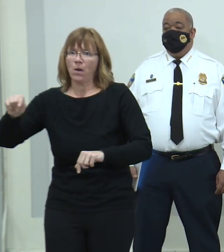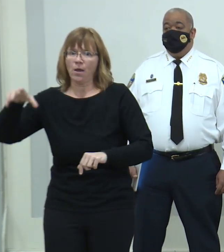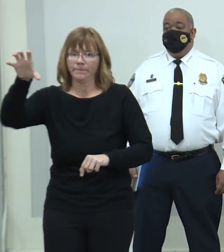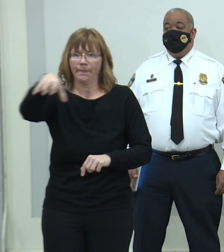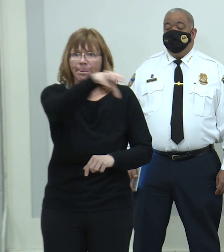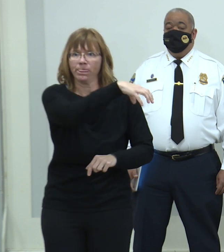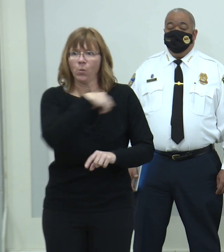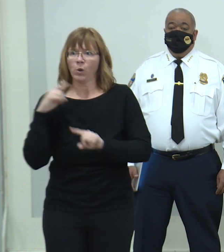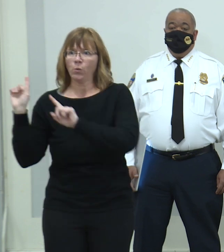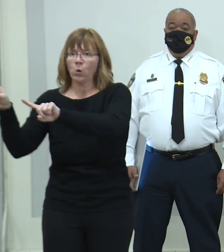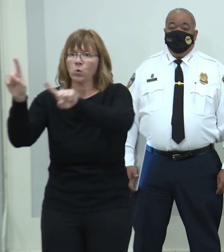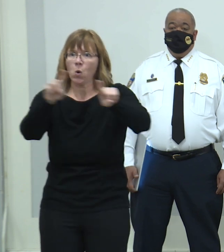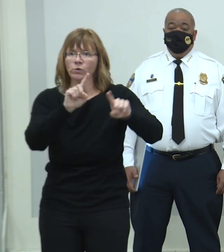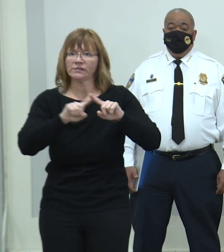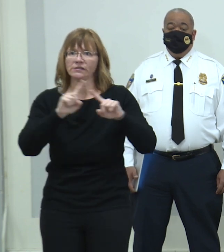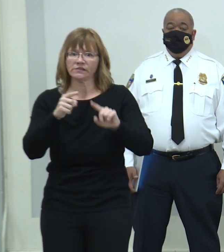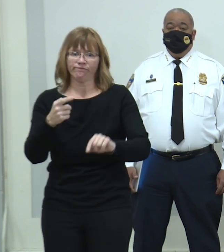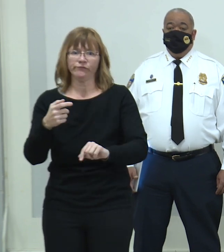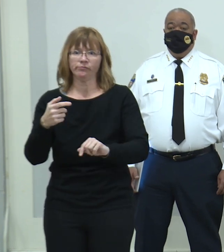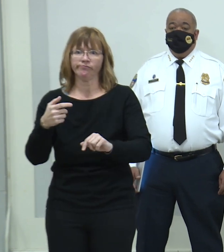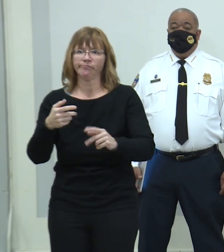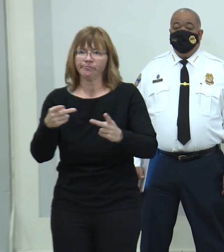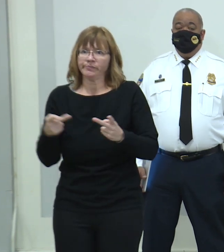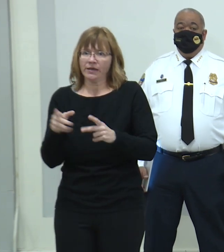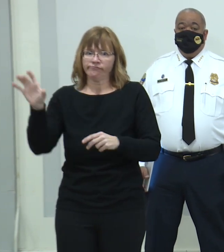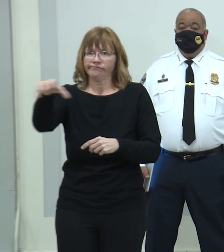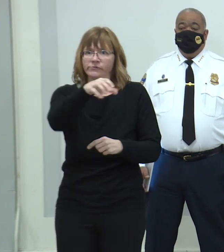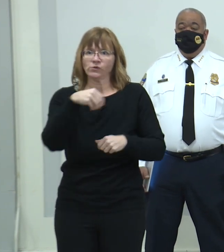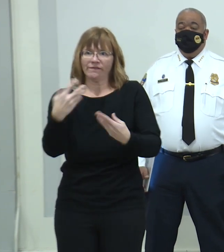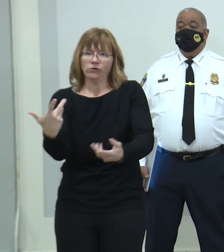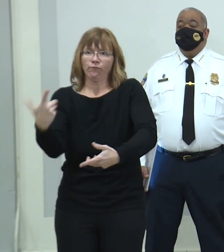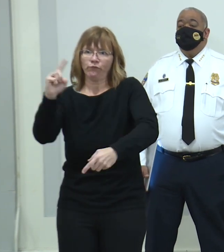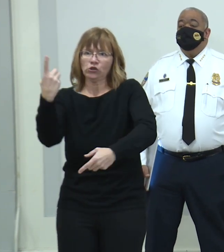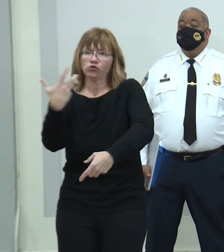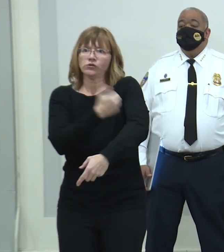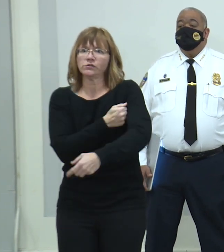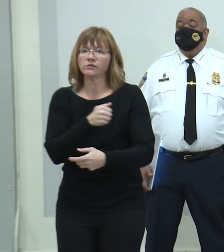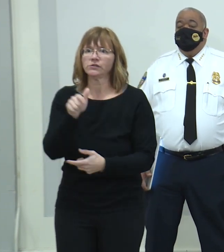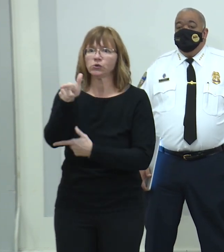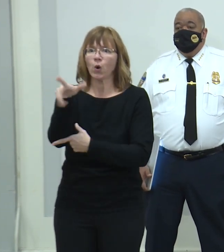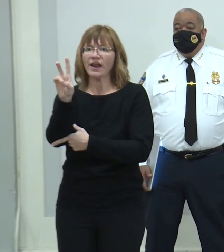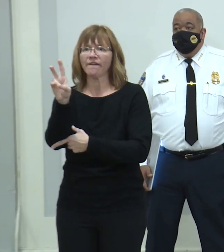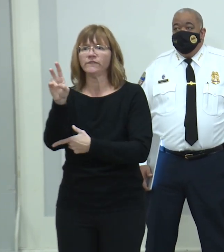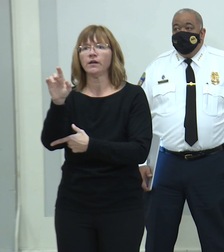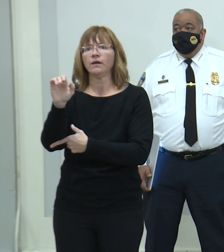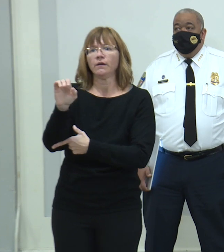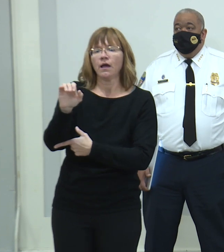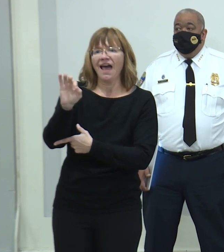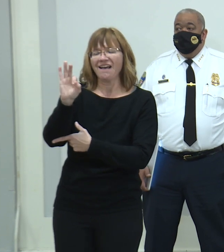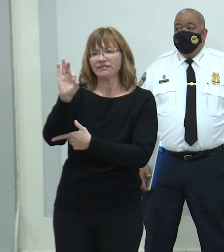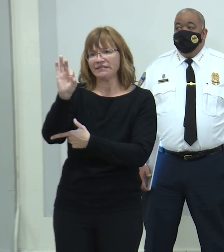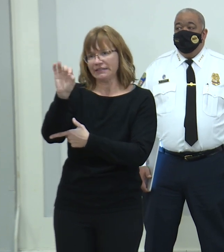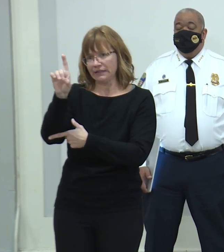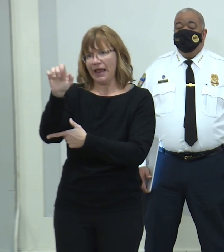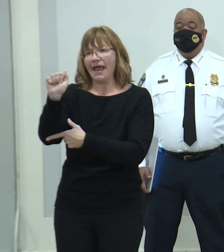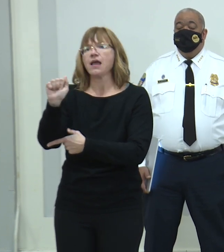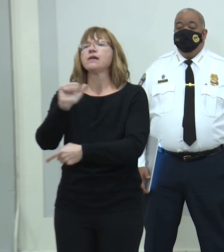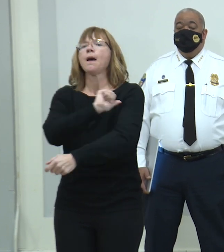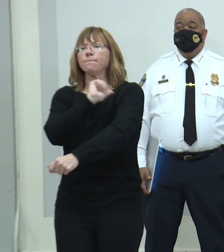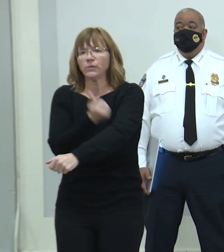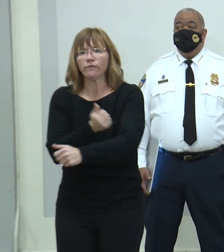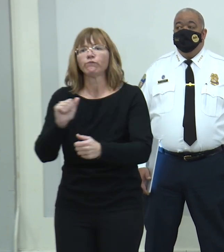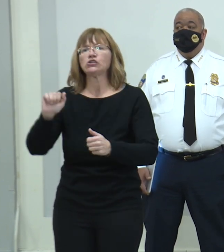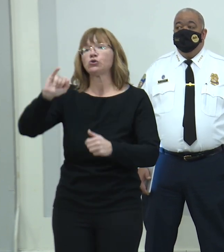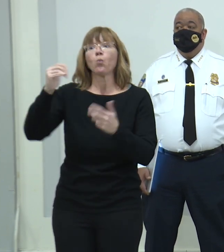February. On February 27th, the FDA approved an emergency use authorization for the